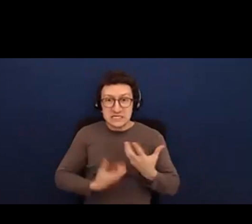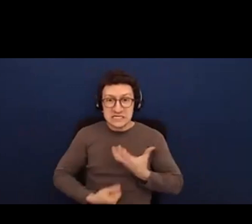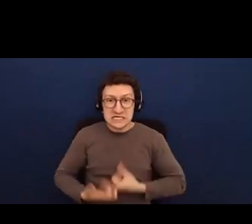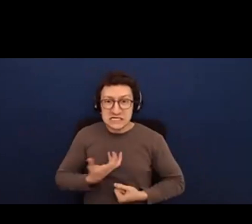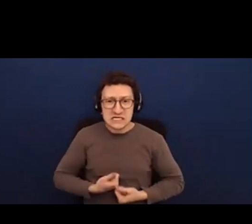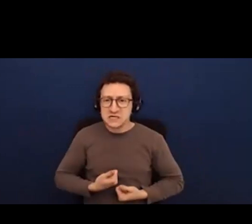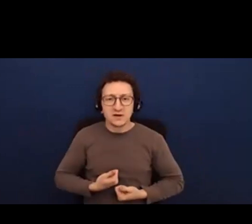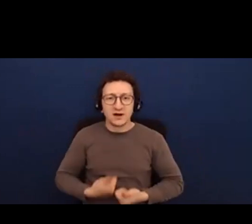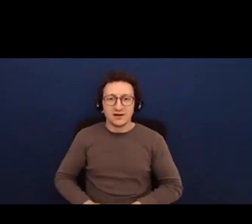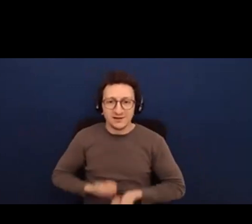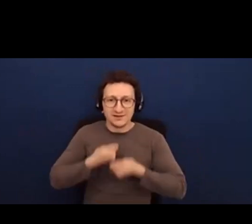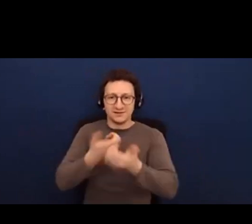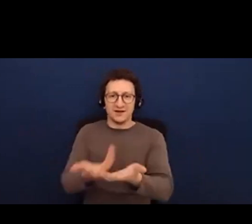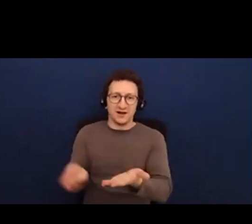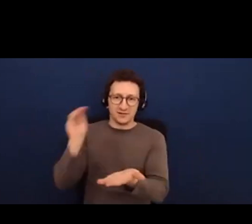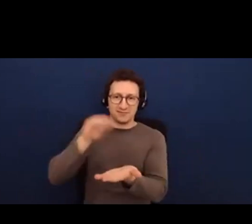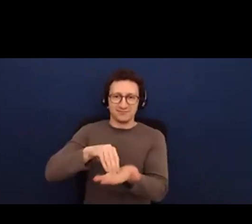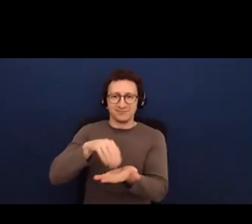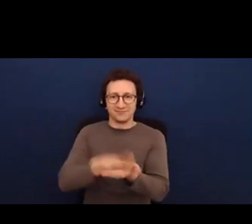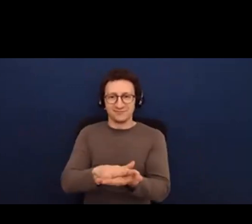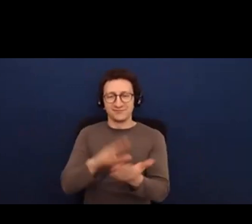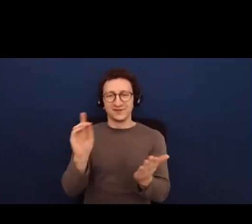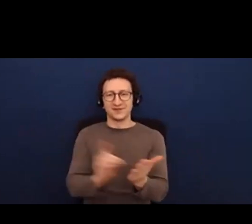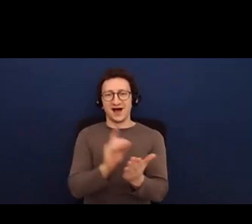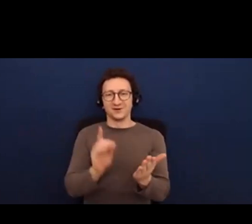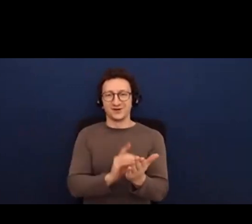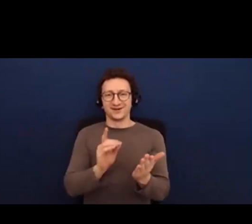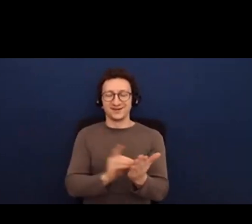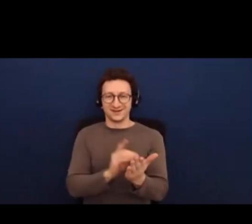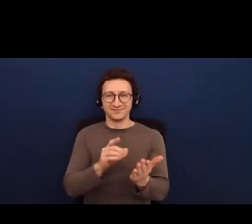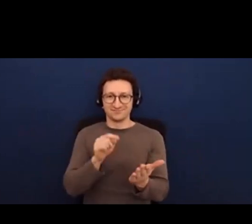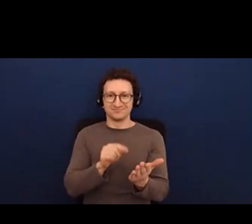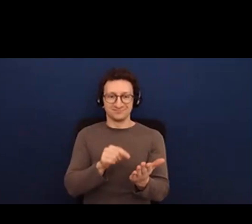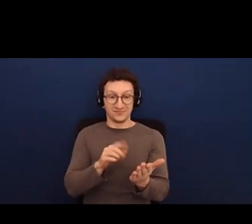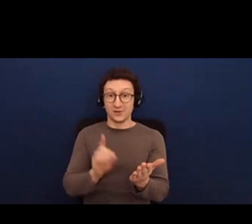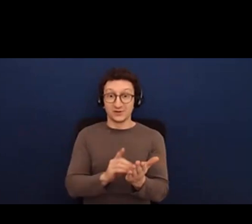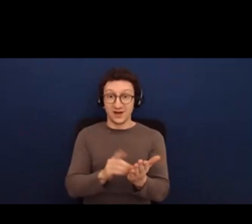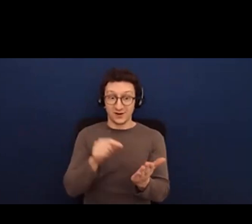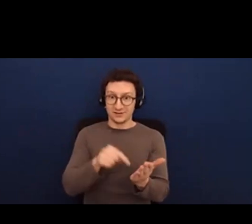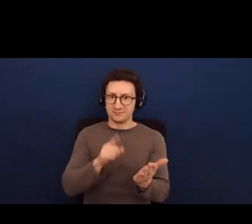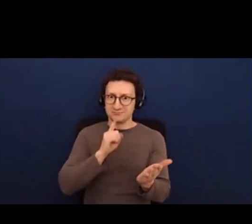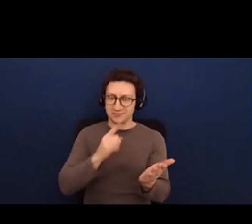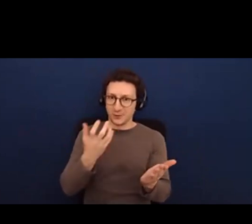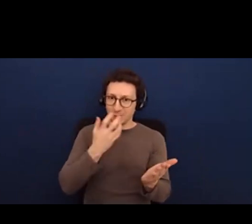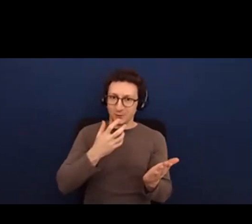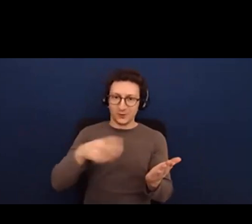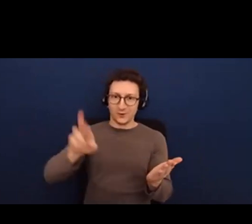concerns the most radical version of Mordecai Kaplan.